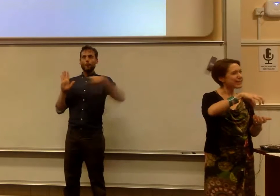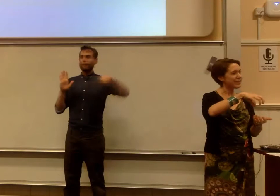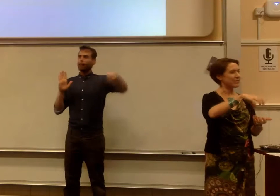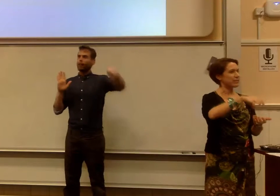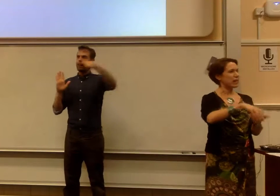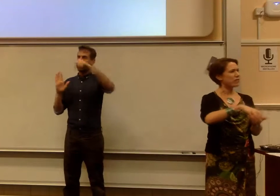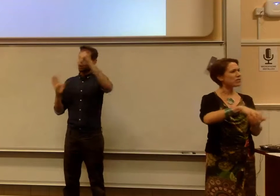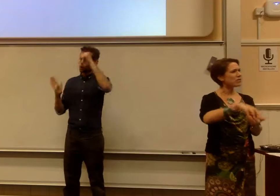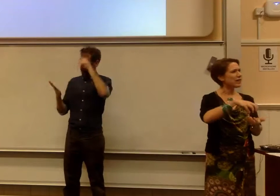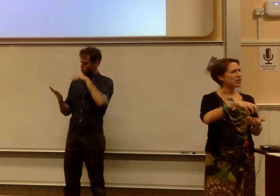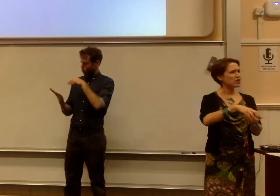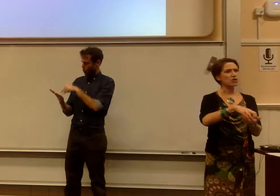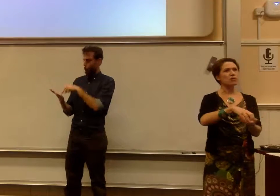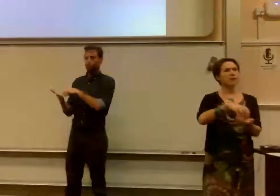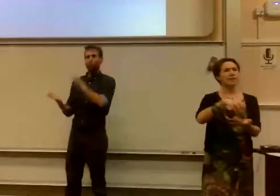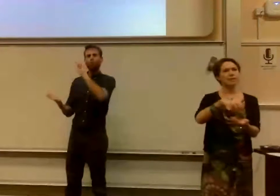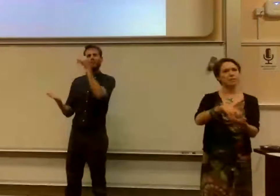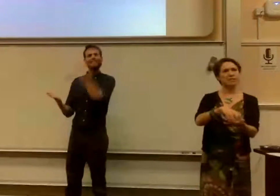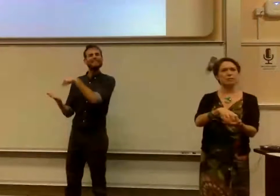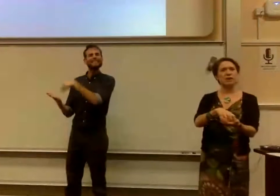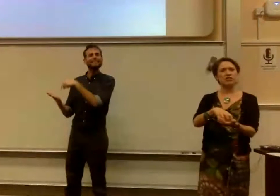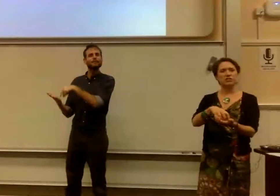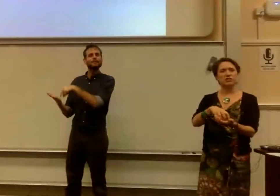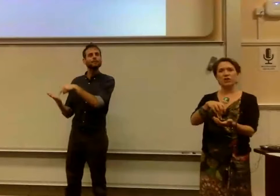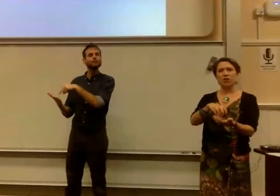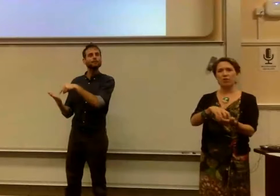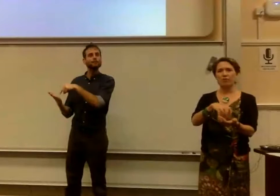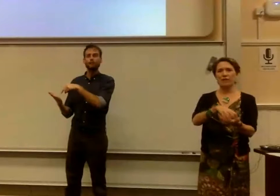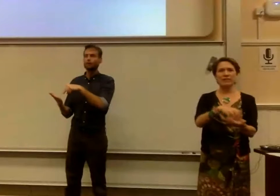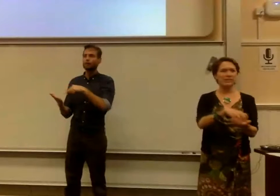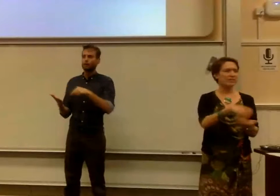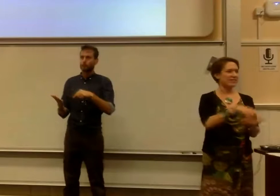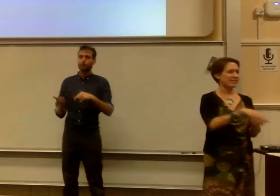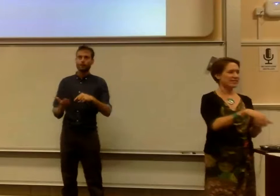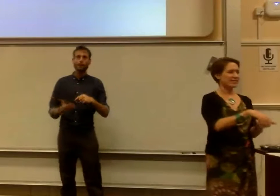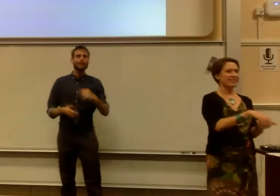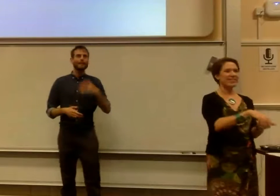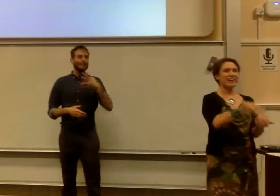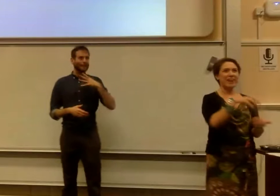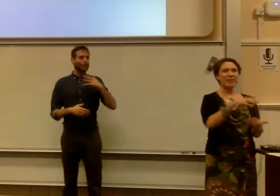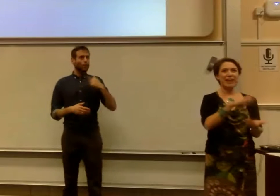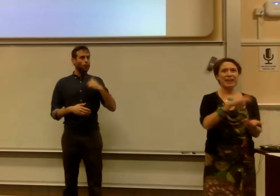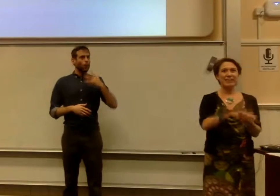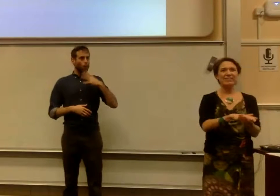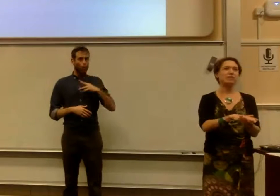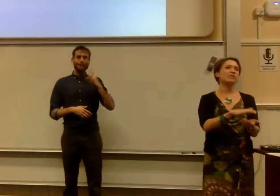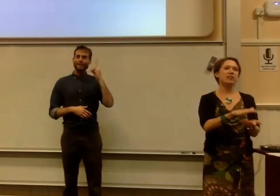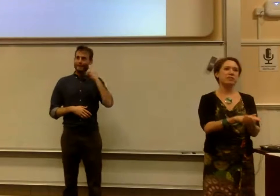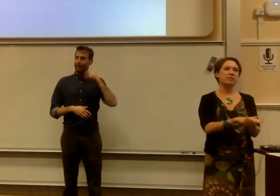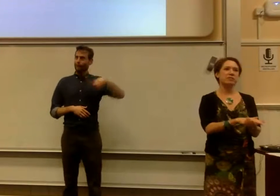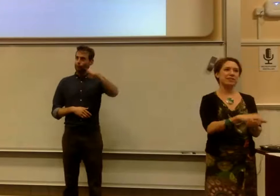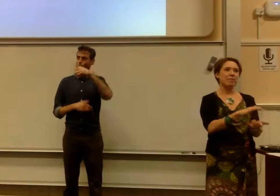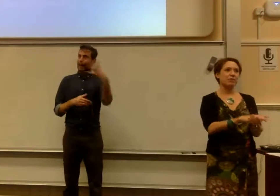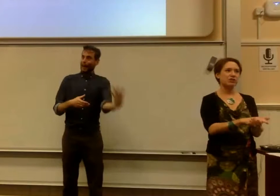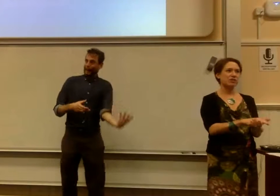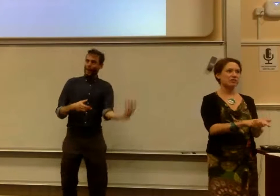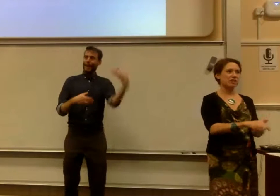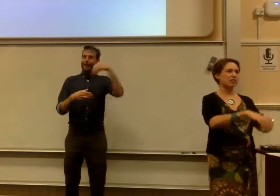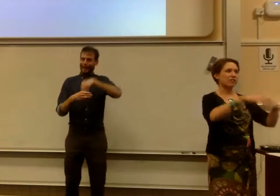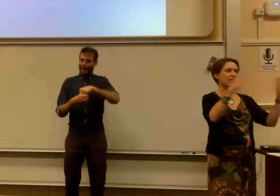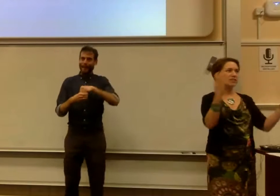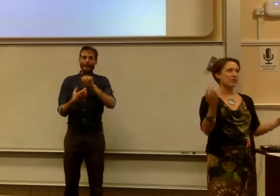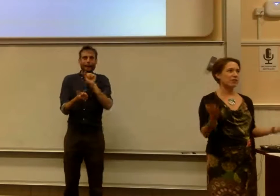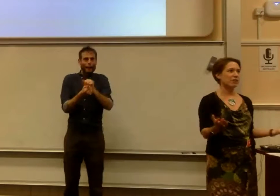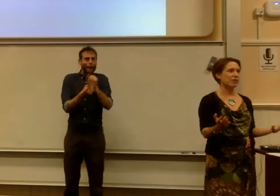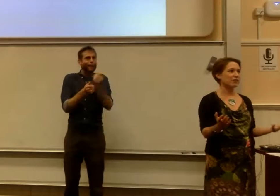that it's about ensuring participation of our deaf citizens, and that links with the government's ambitions